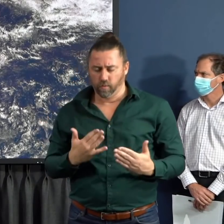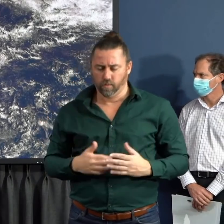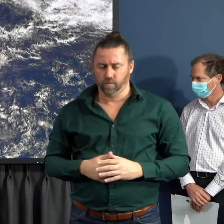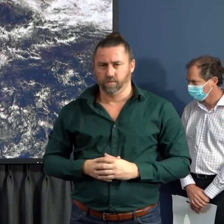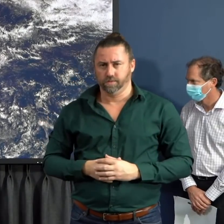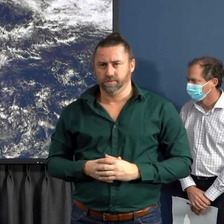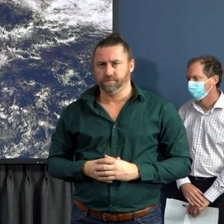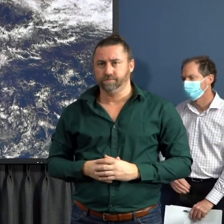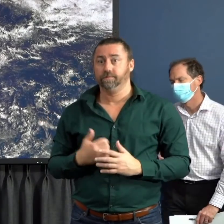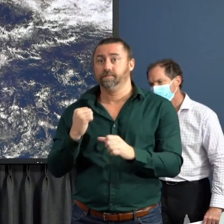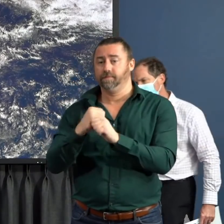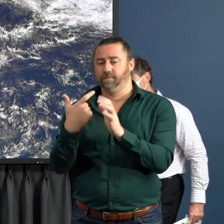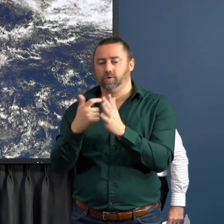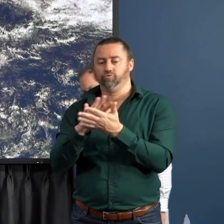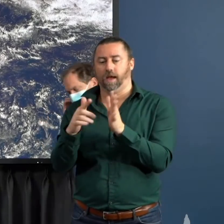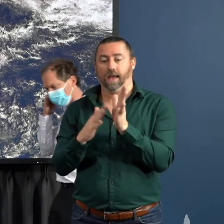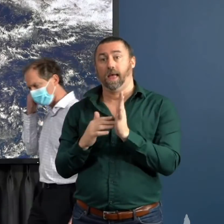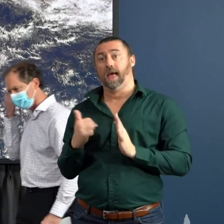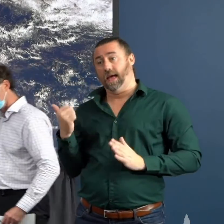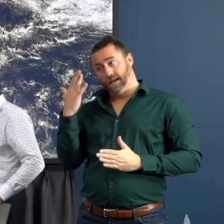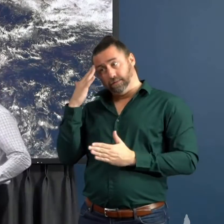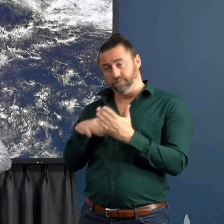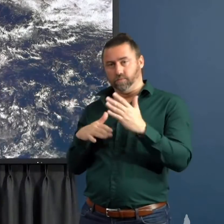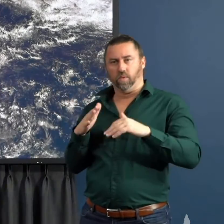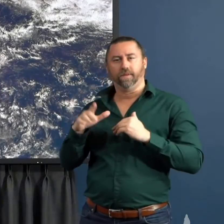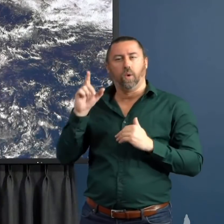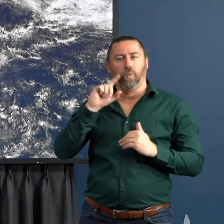Thank you. Graham, on water.